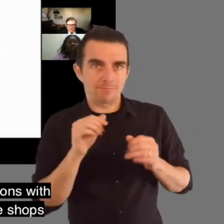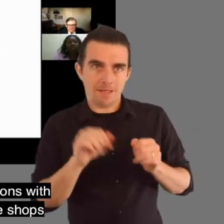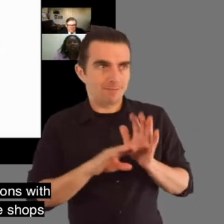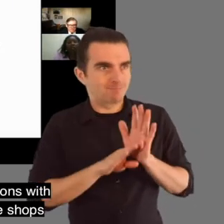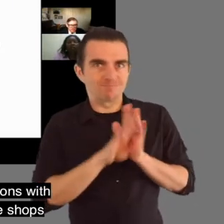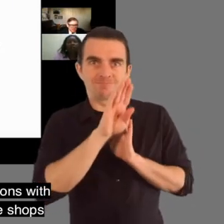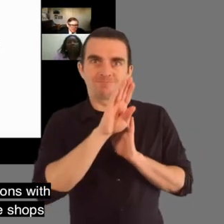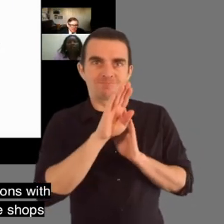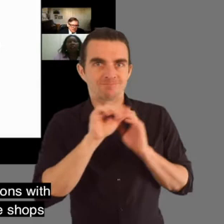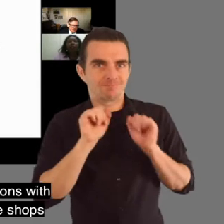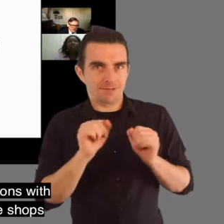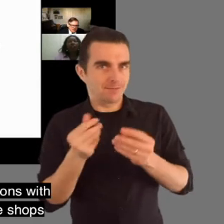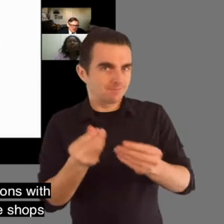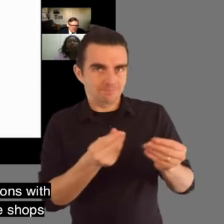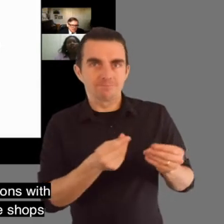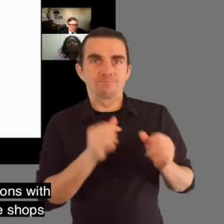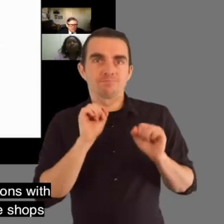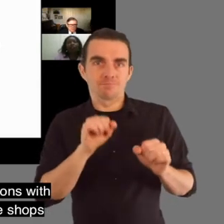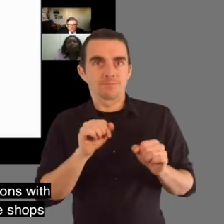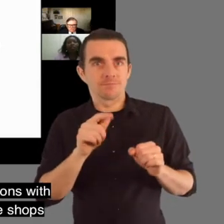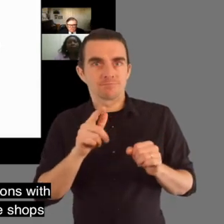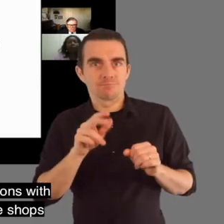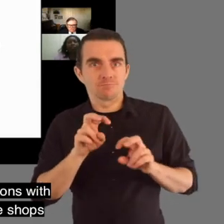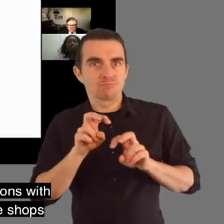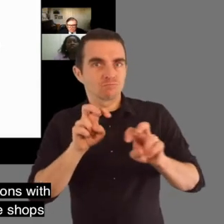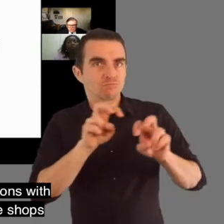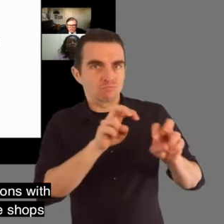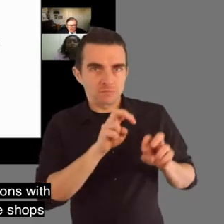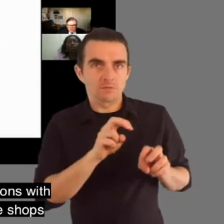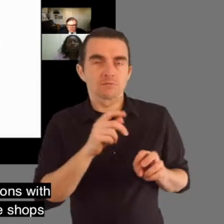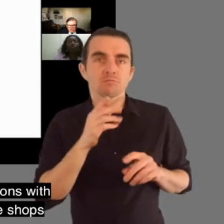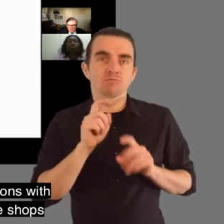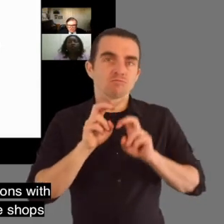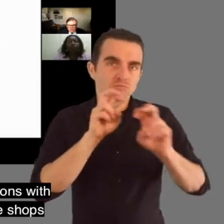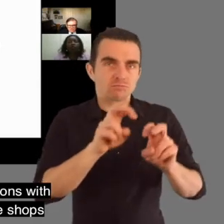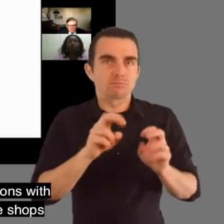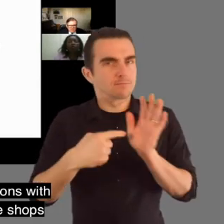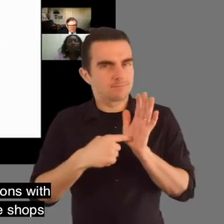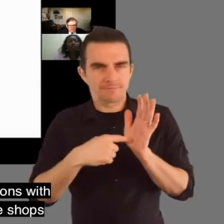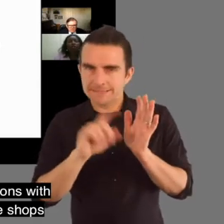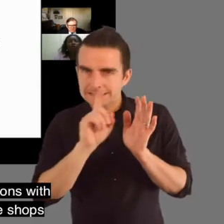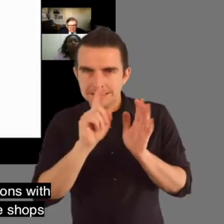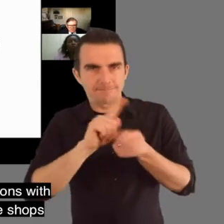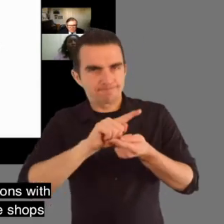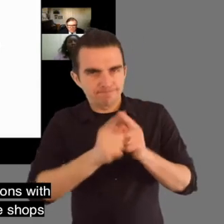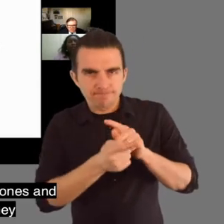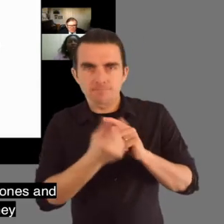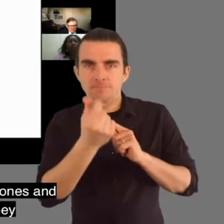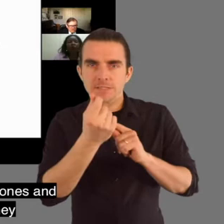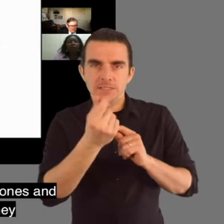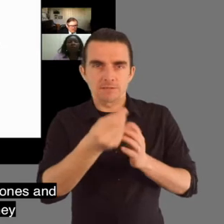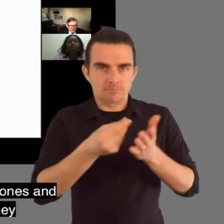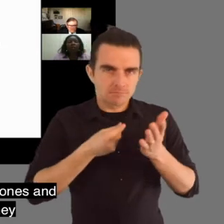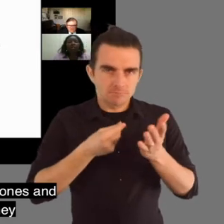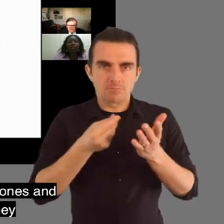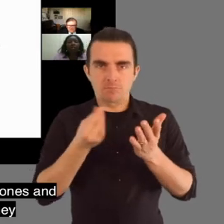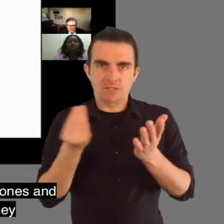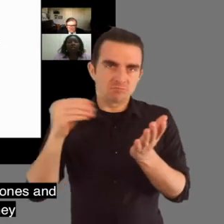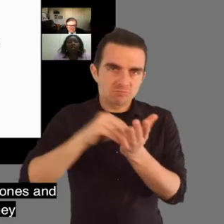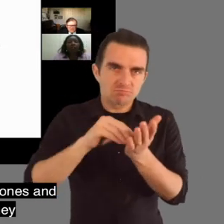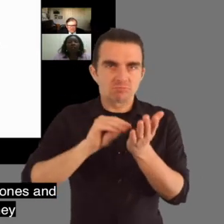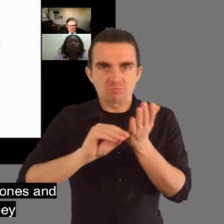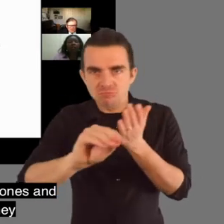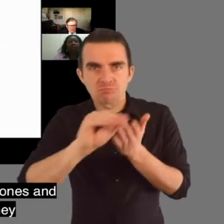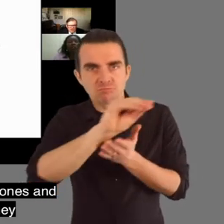and has even given persons with disabilities opportunities to have shops opened where they can